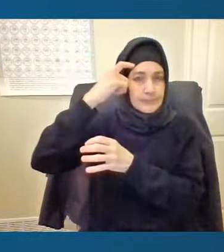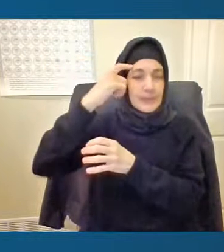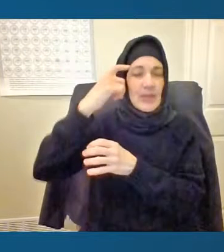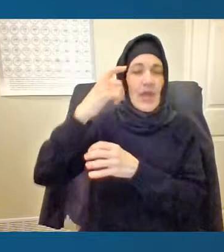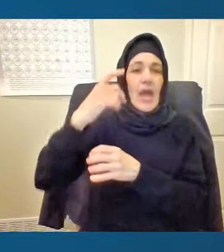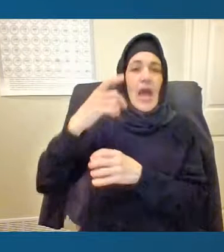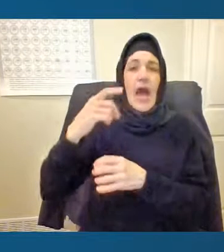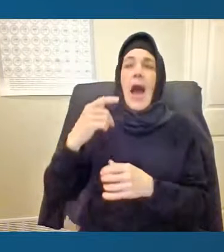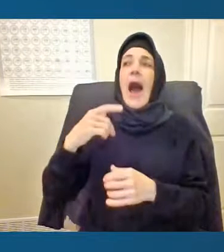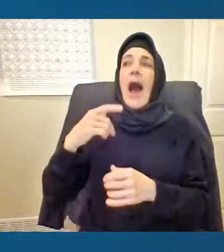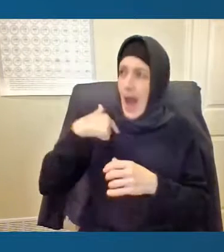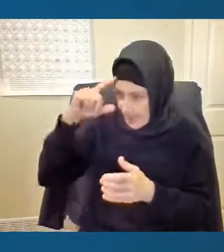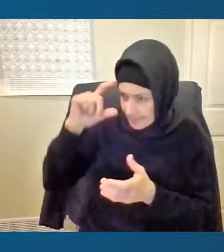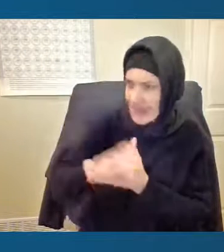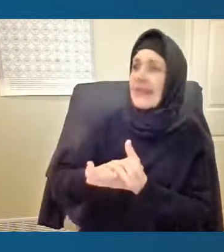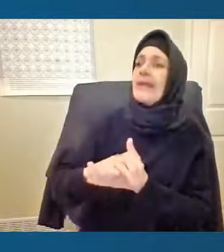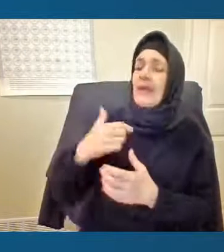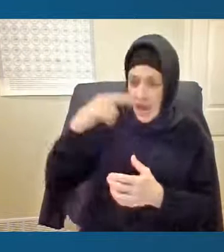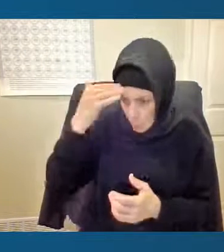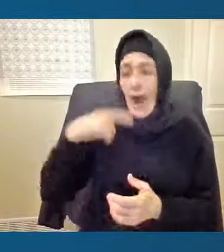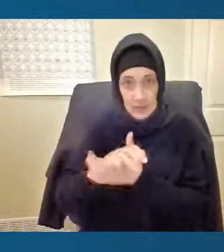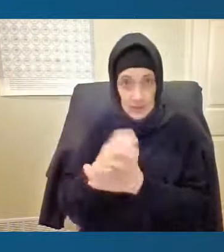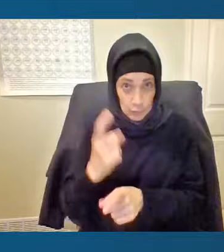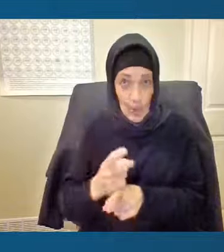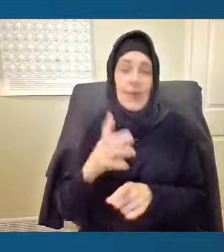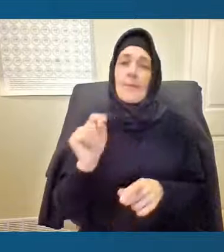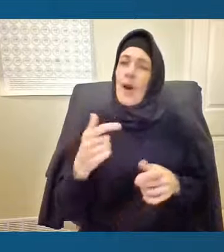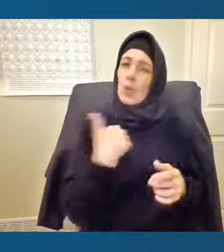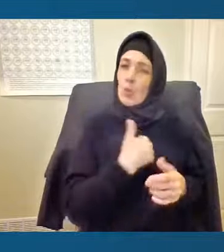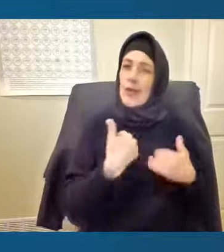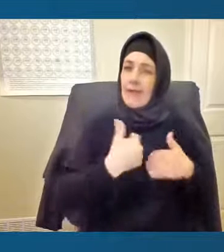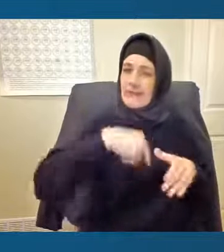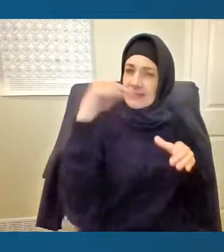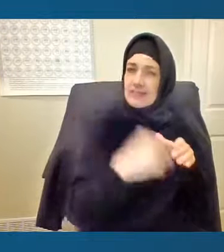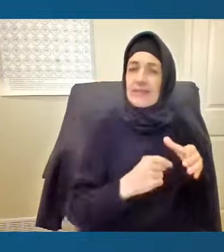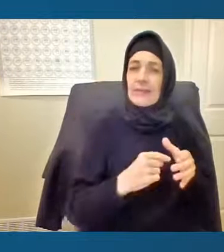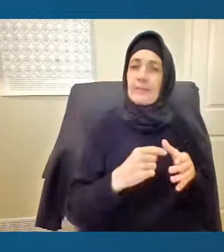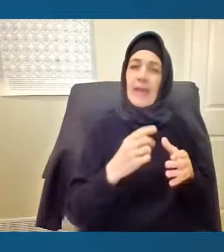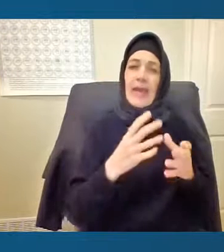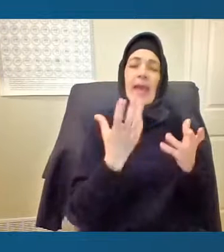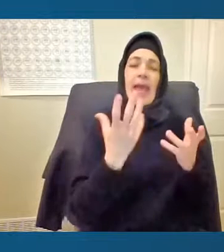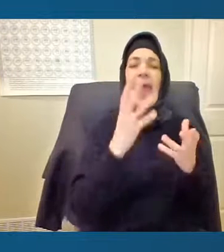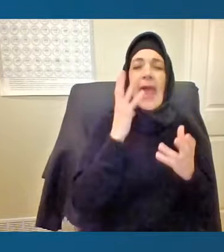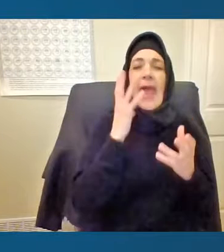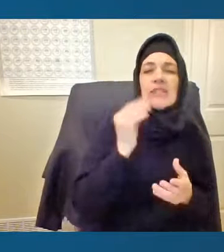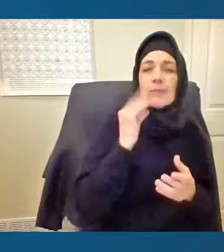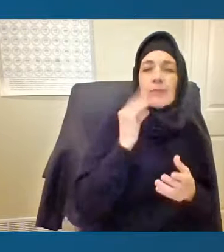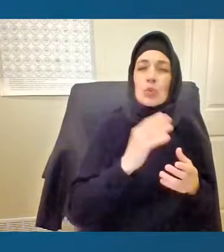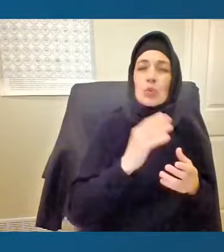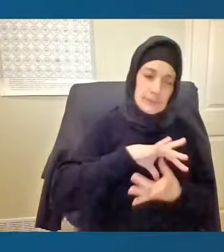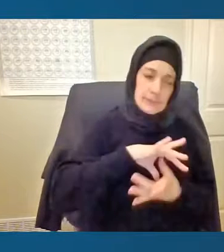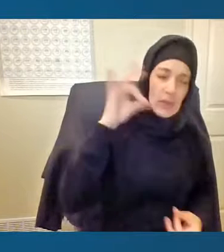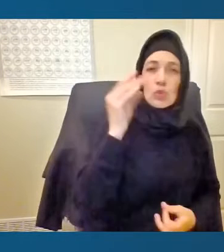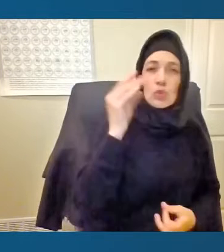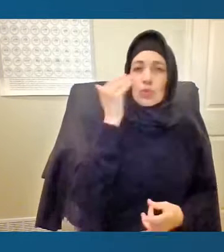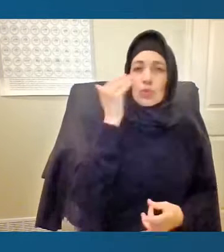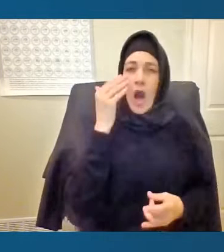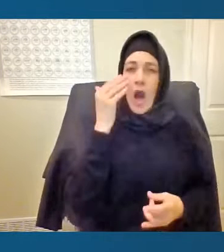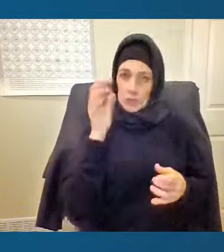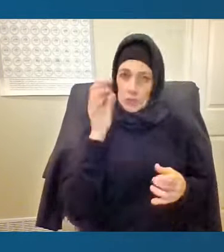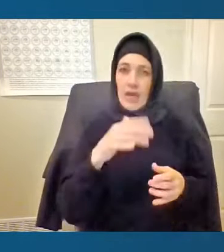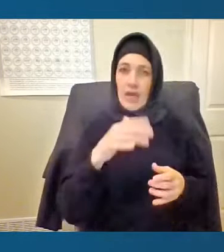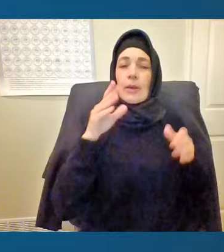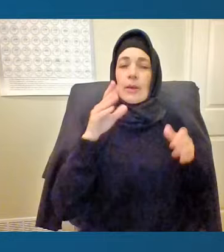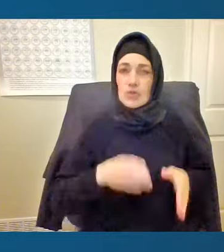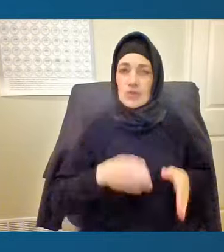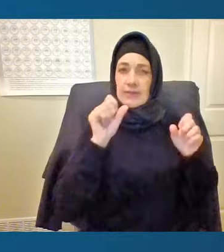right? But there's this deeper spiritual experiential knowledge that a person can gain where it's like they feel their belief on a